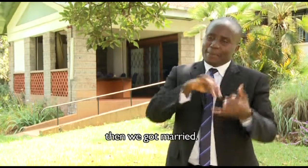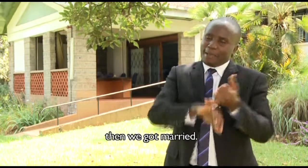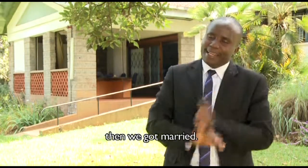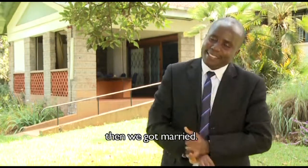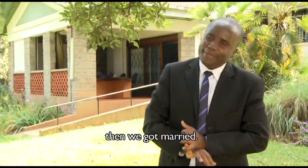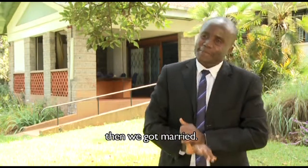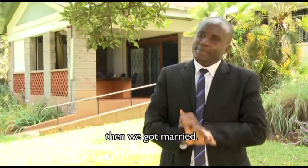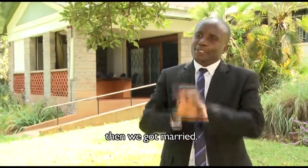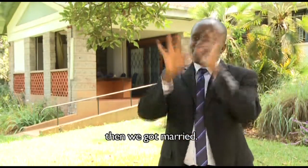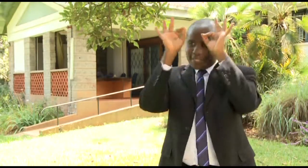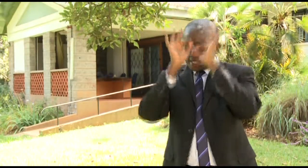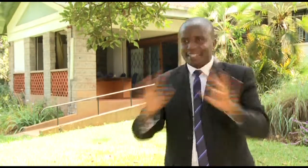Then we got married.